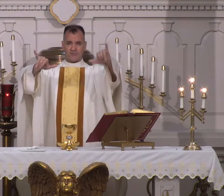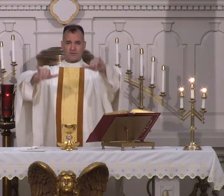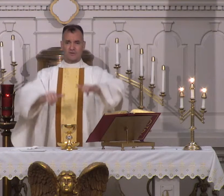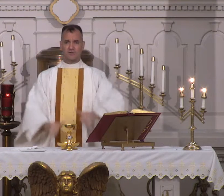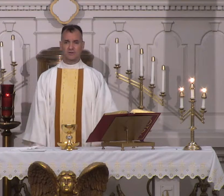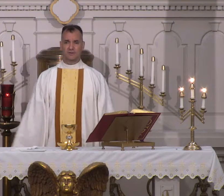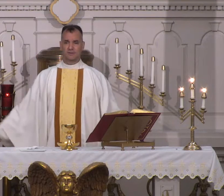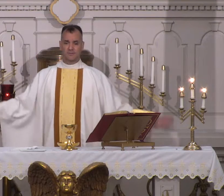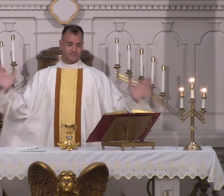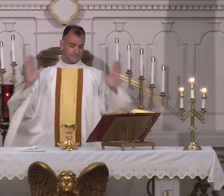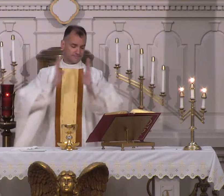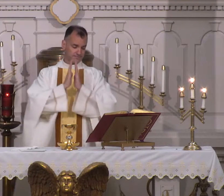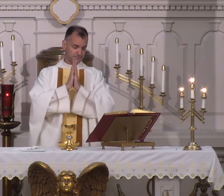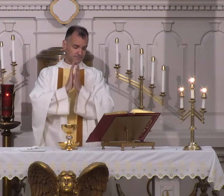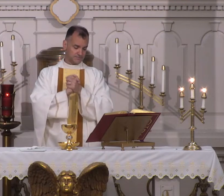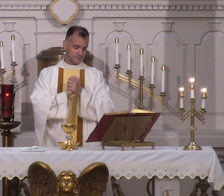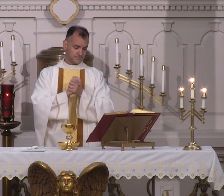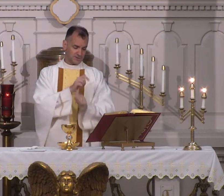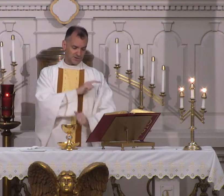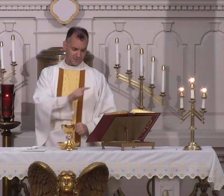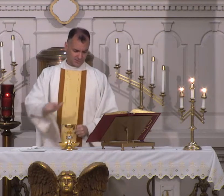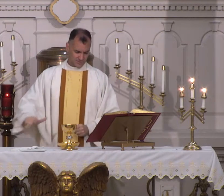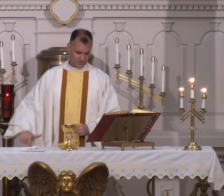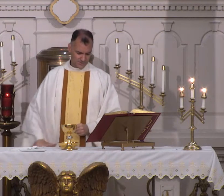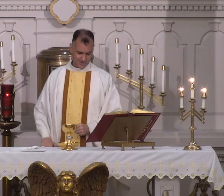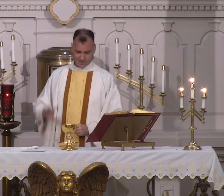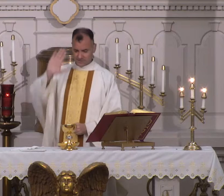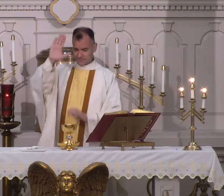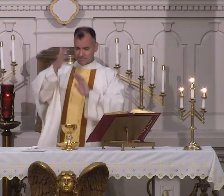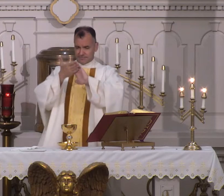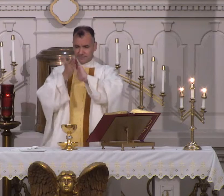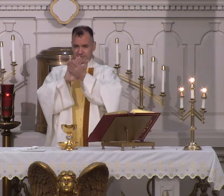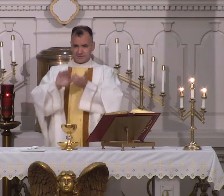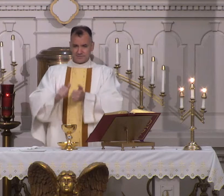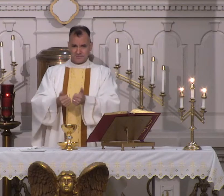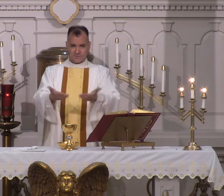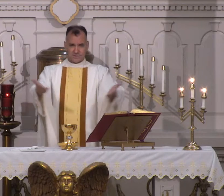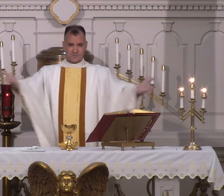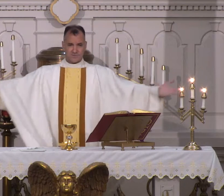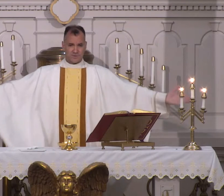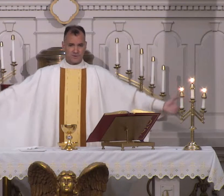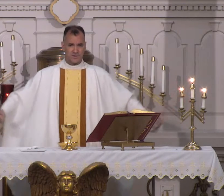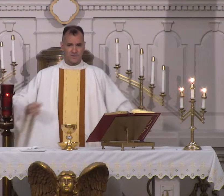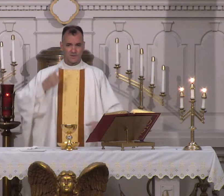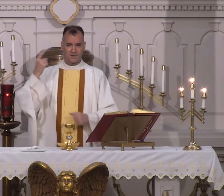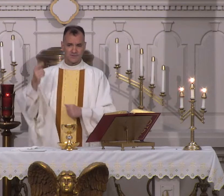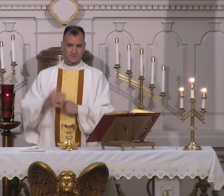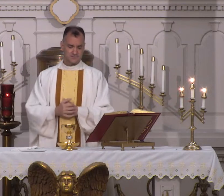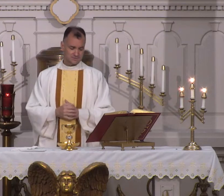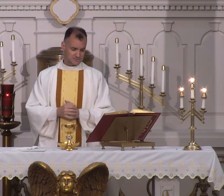ever. Amen. The peace of the Lord be with you always.